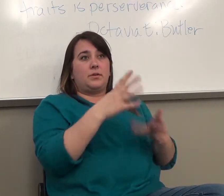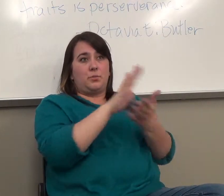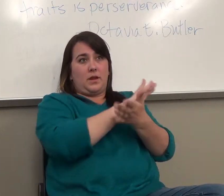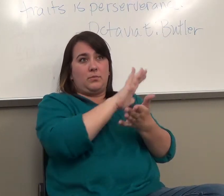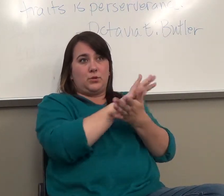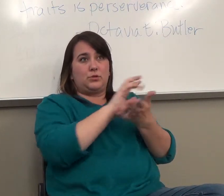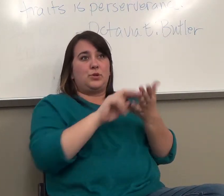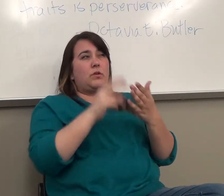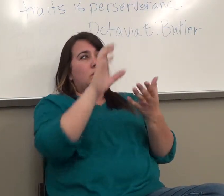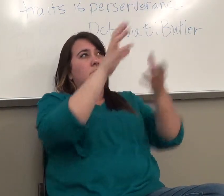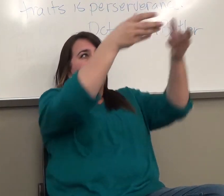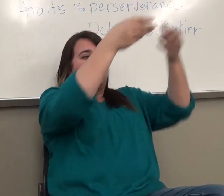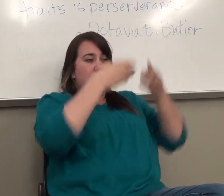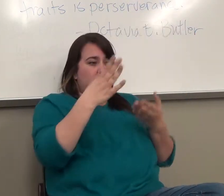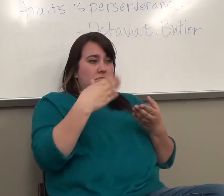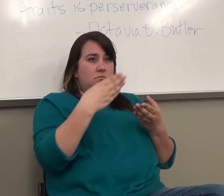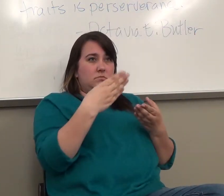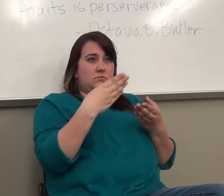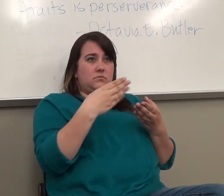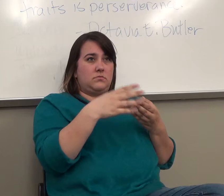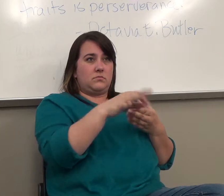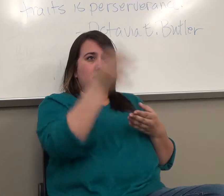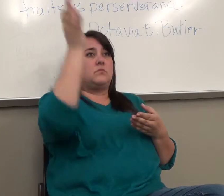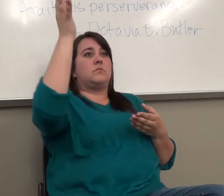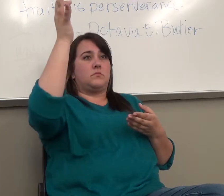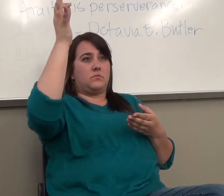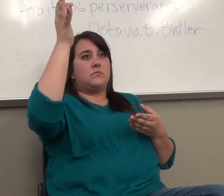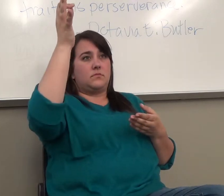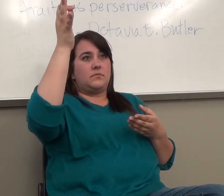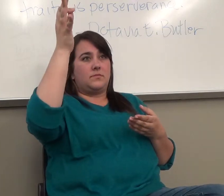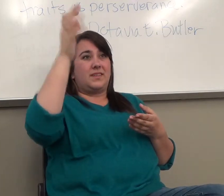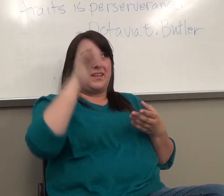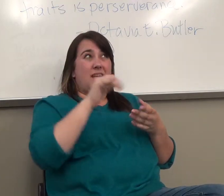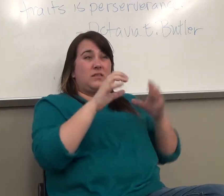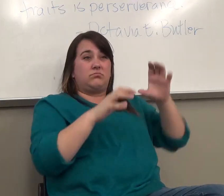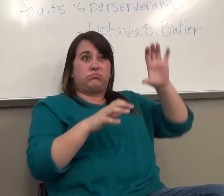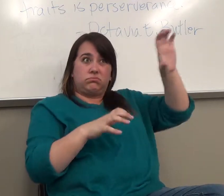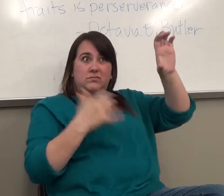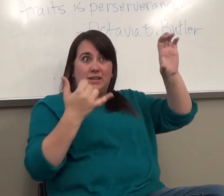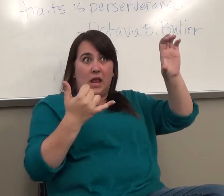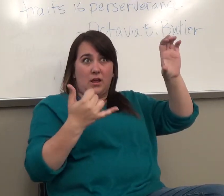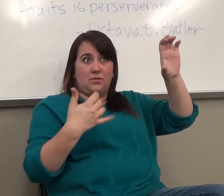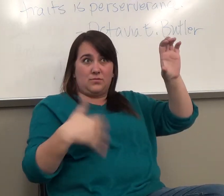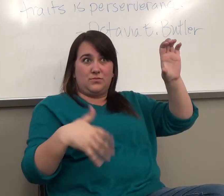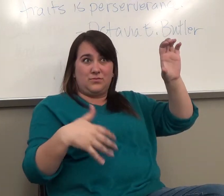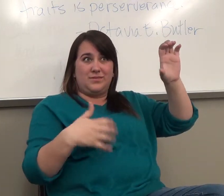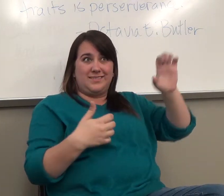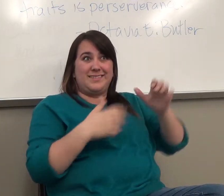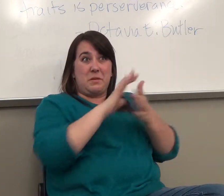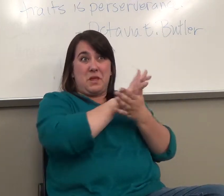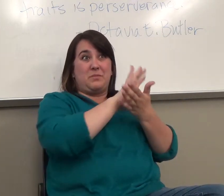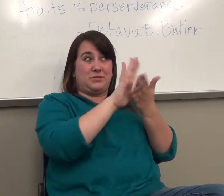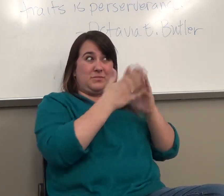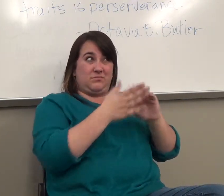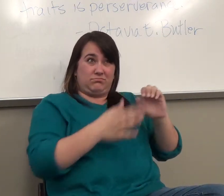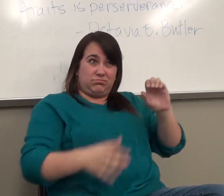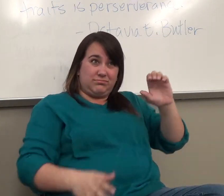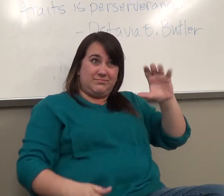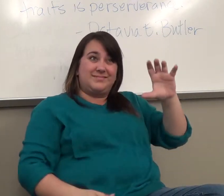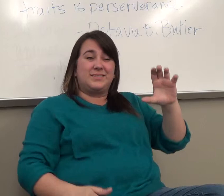be that it's over there in that box, and that's getting pretty big. That's getting to be a pretty big stack of papers. So you need to go over